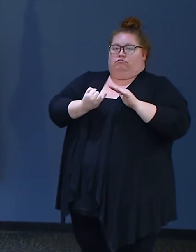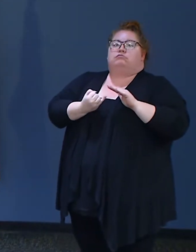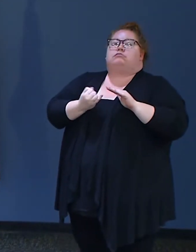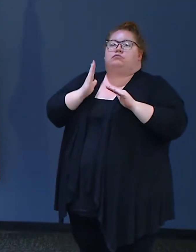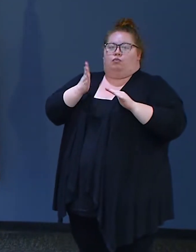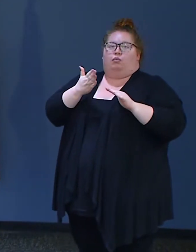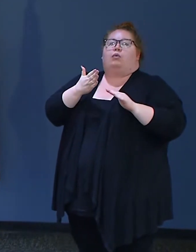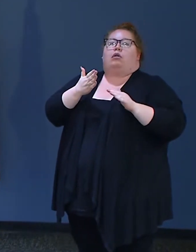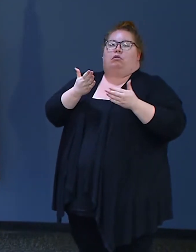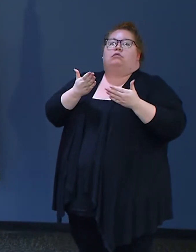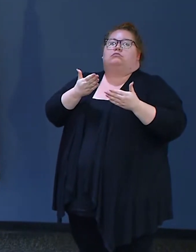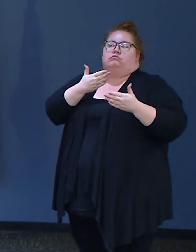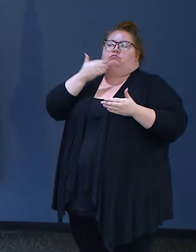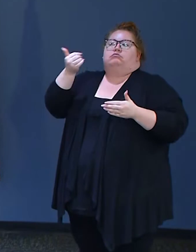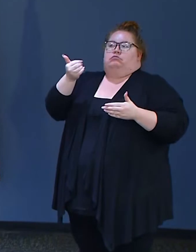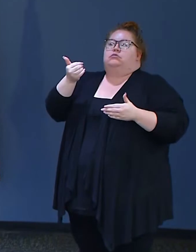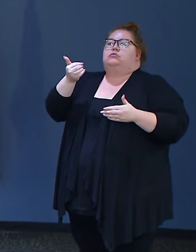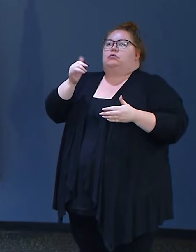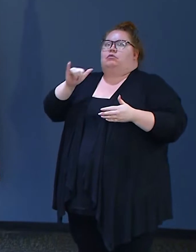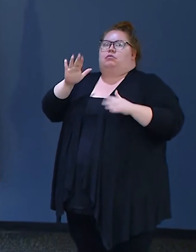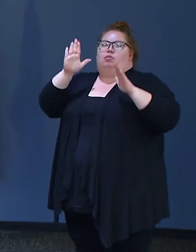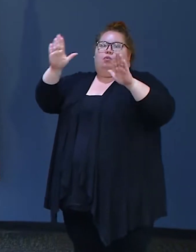fantastic news for us to be able to give you today.